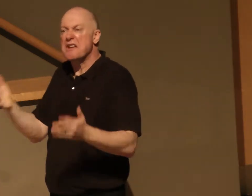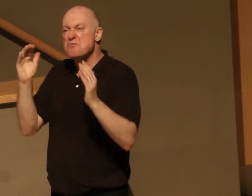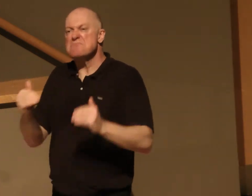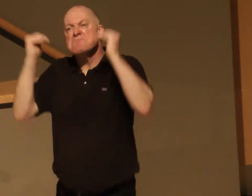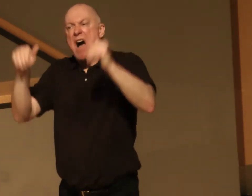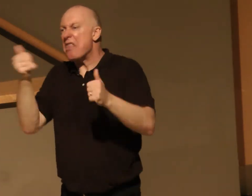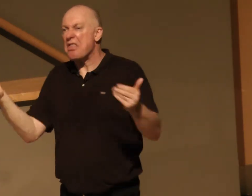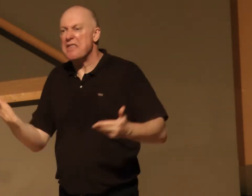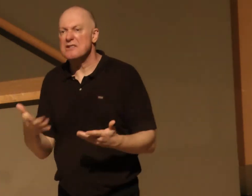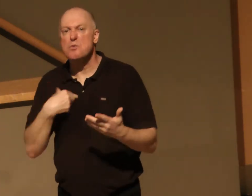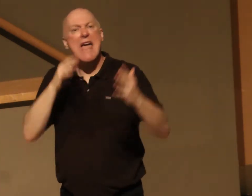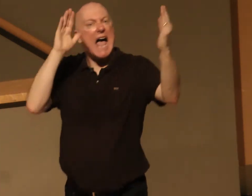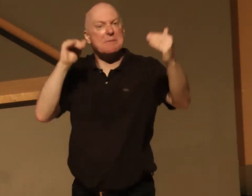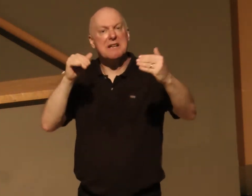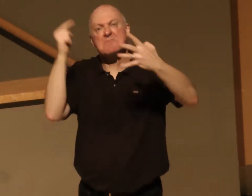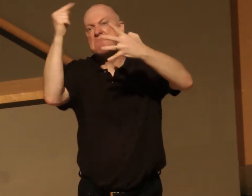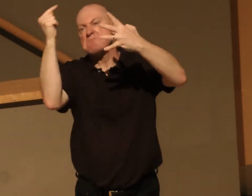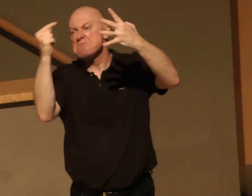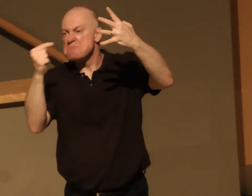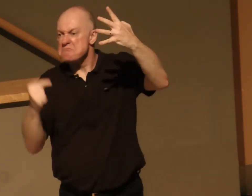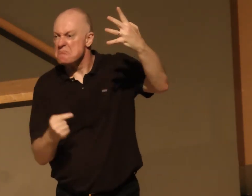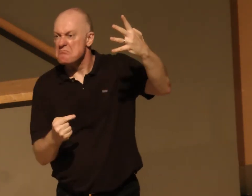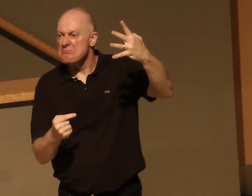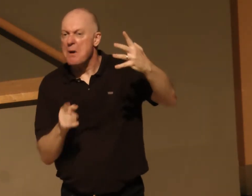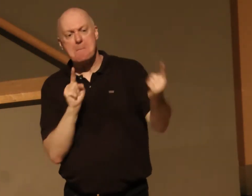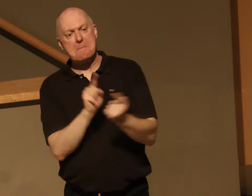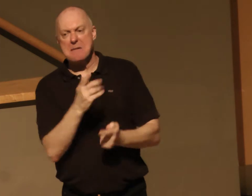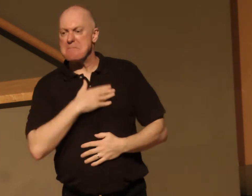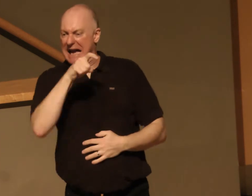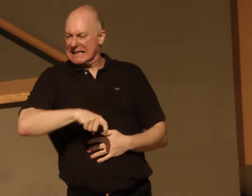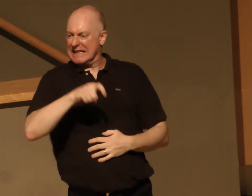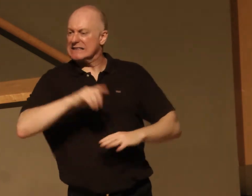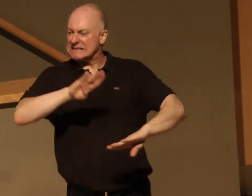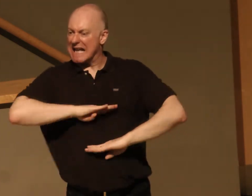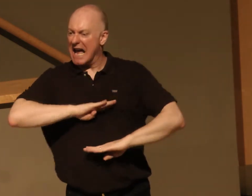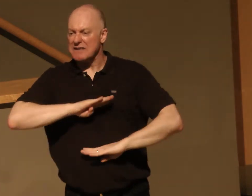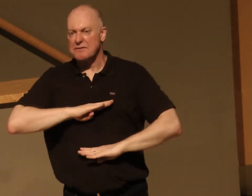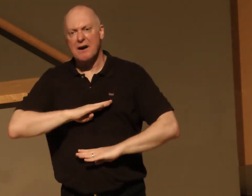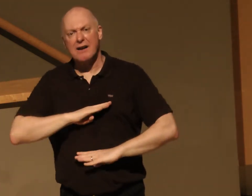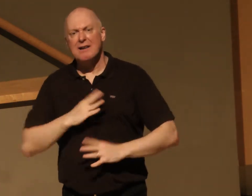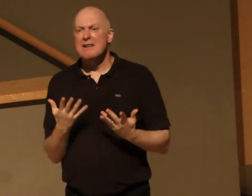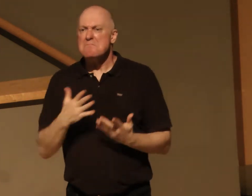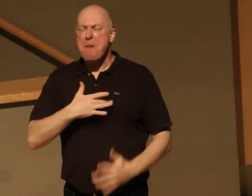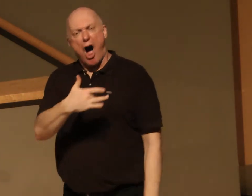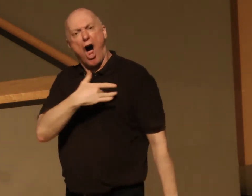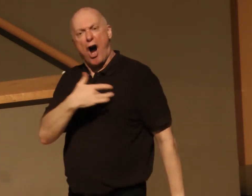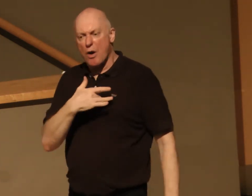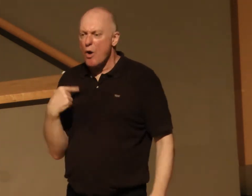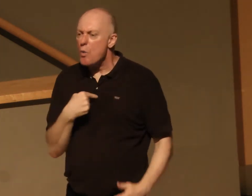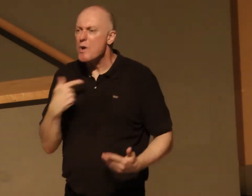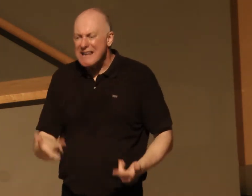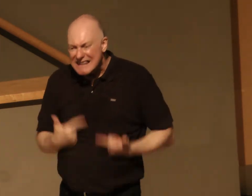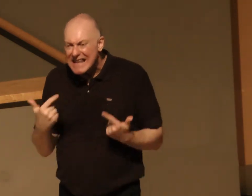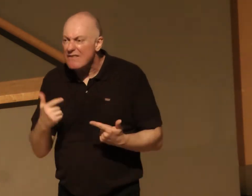We set high expectations of other things to meet our needs and satisfy the deepest longings of our heart. We live like Jesus is dead.